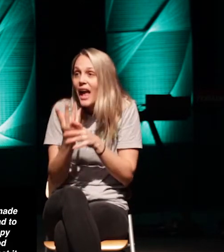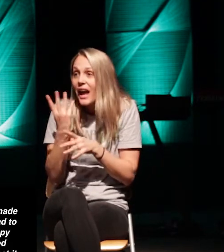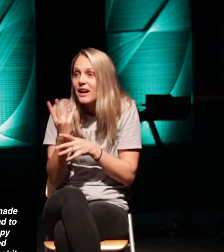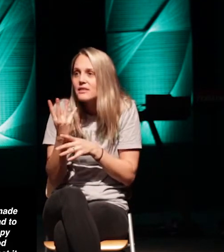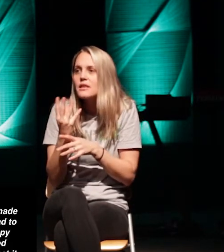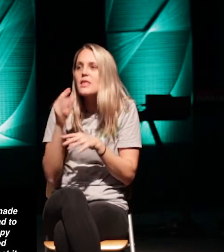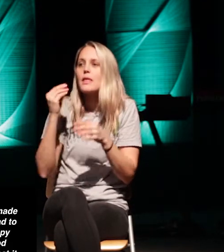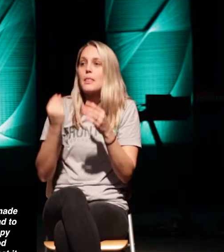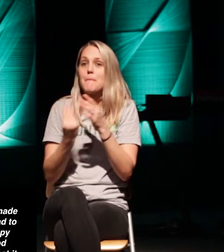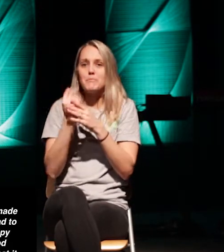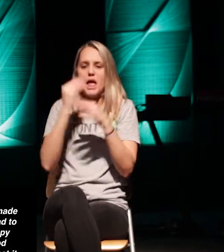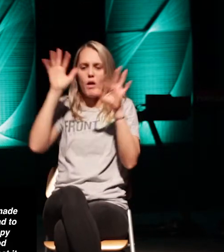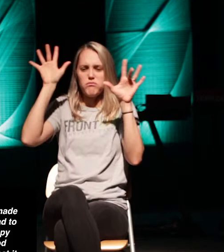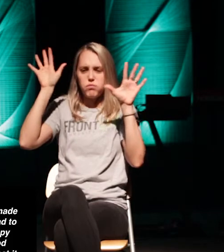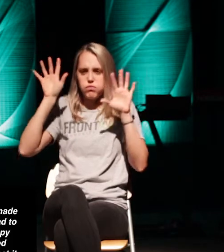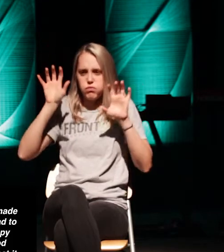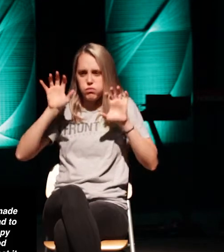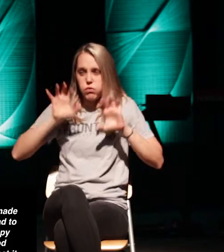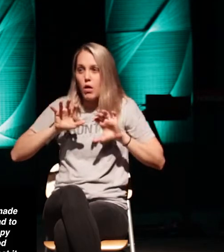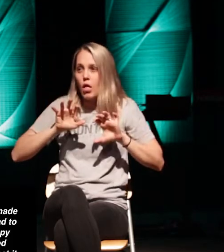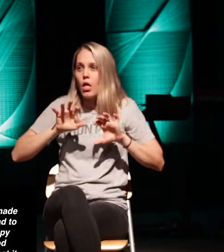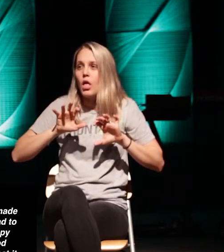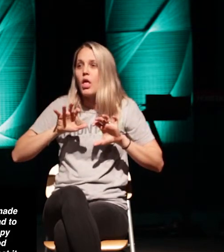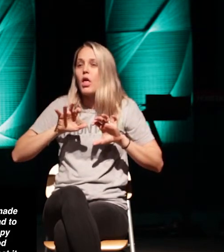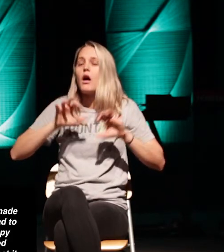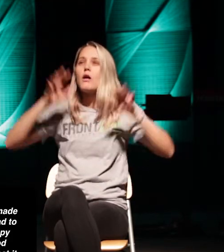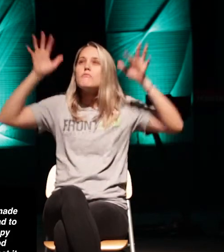grew faint. That's just what I paid. He just grew faint.